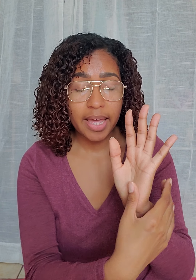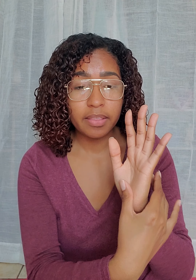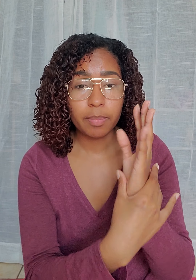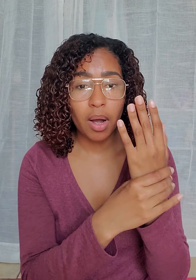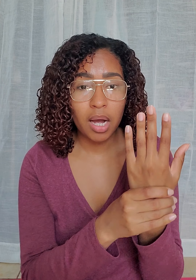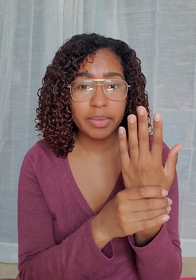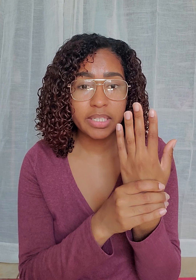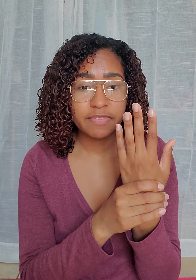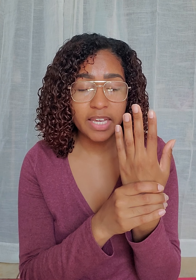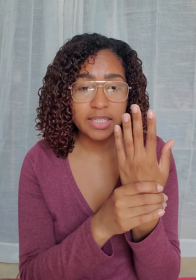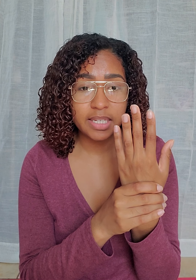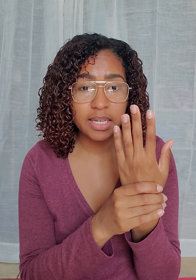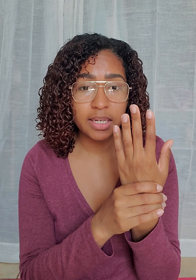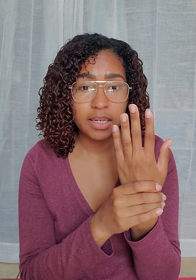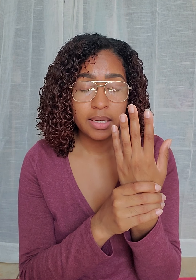their palm is facing